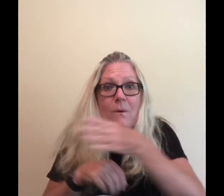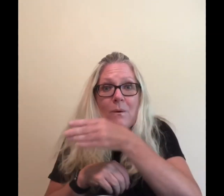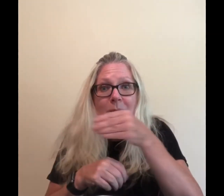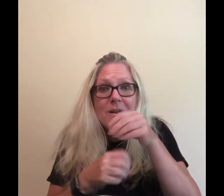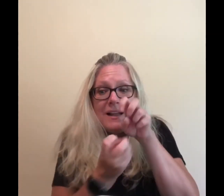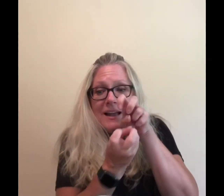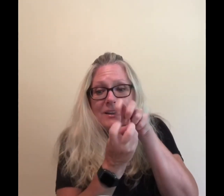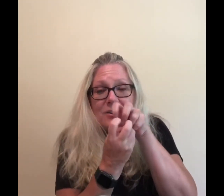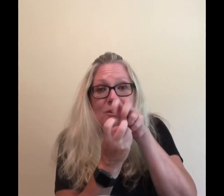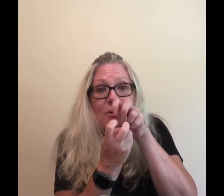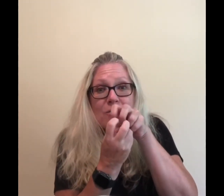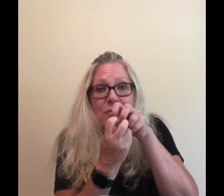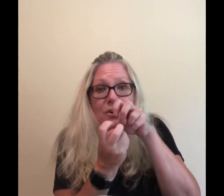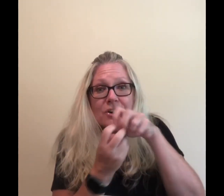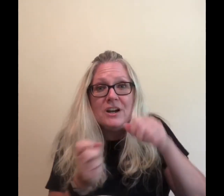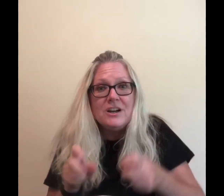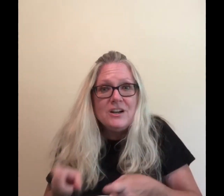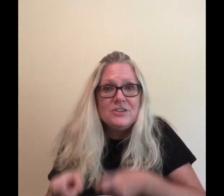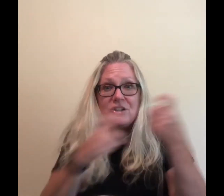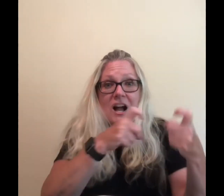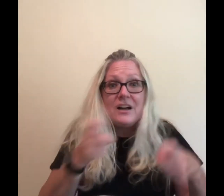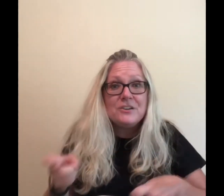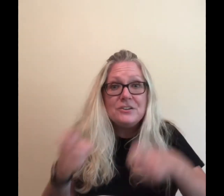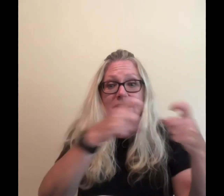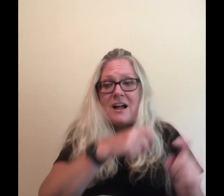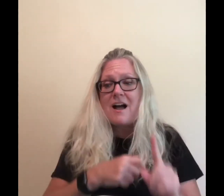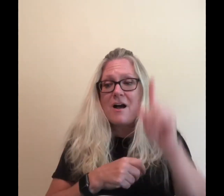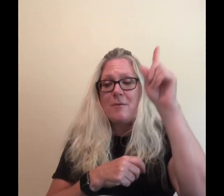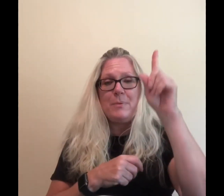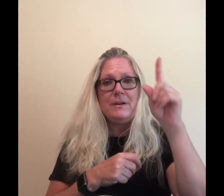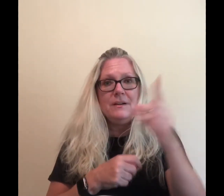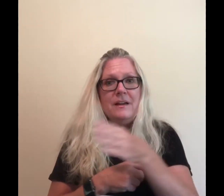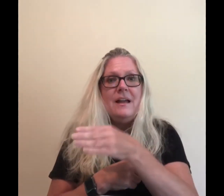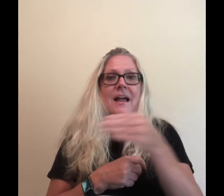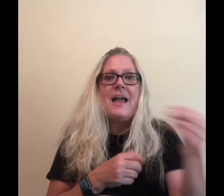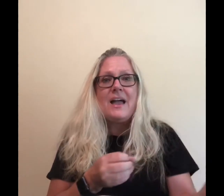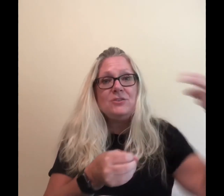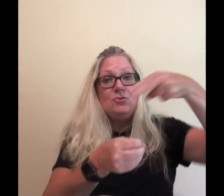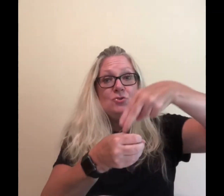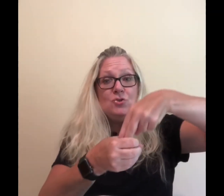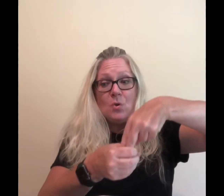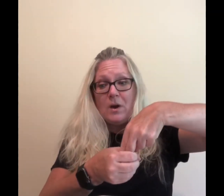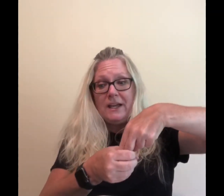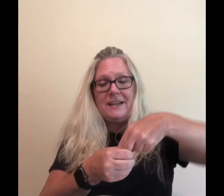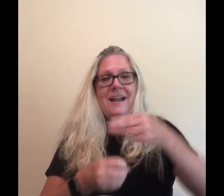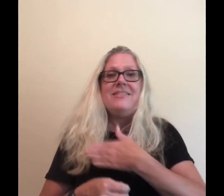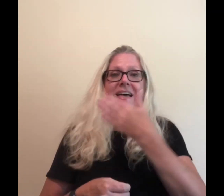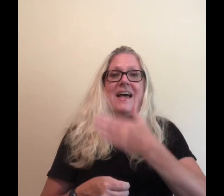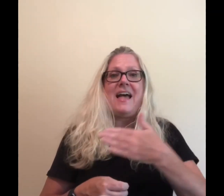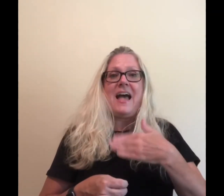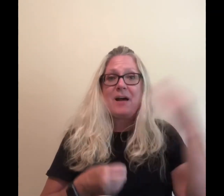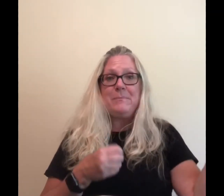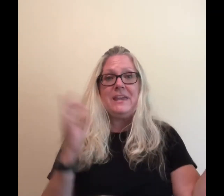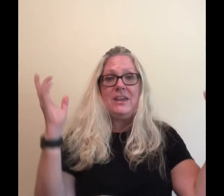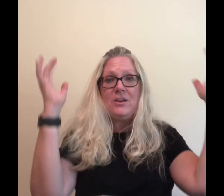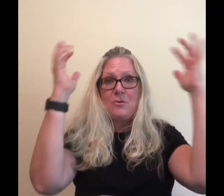Mole and gopher tunnel up and join the happy